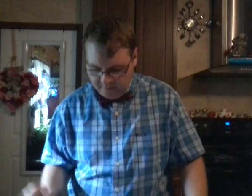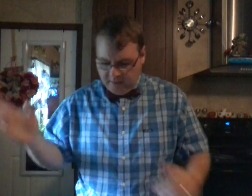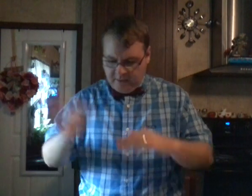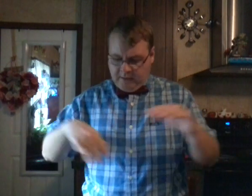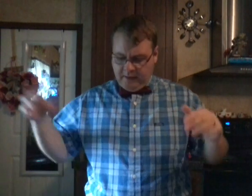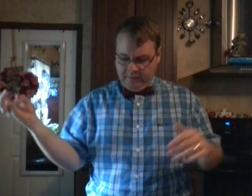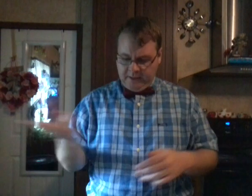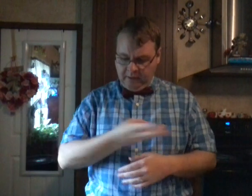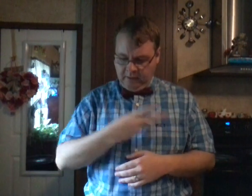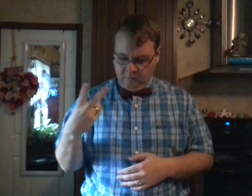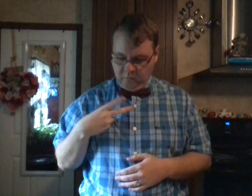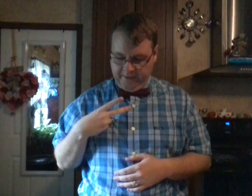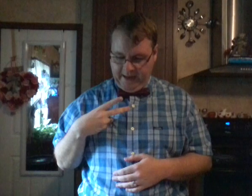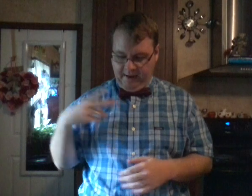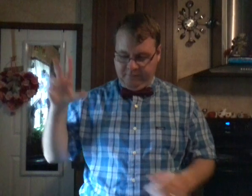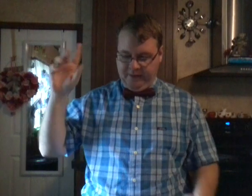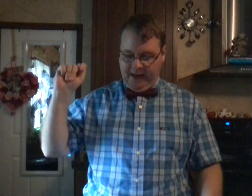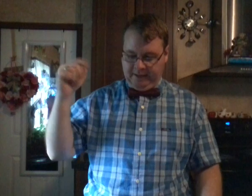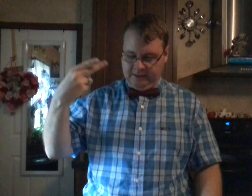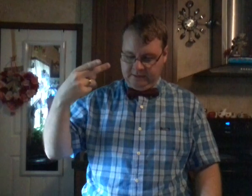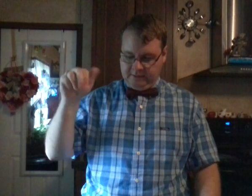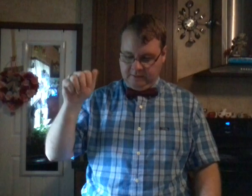And then we have Thaddeus.